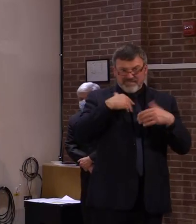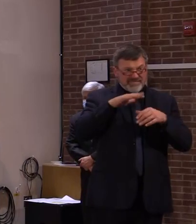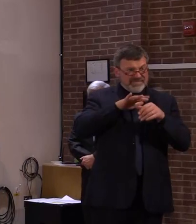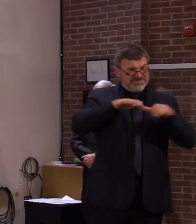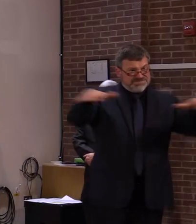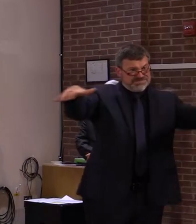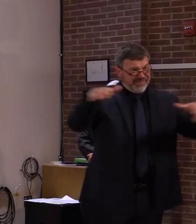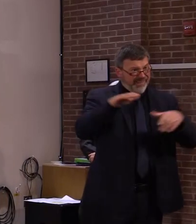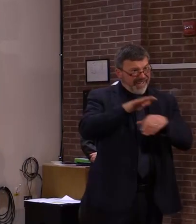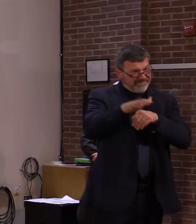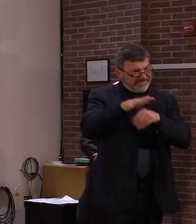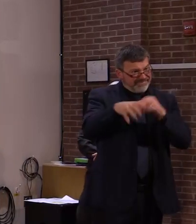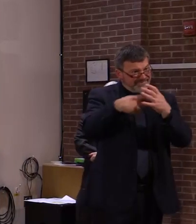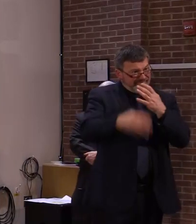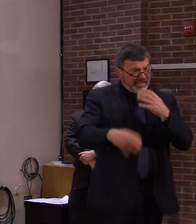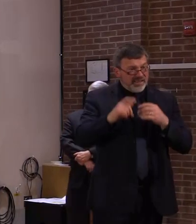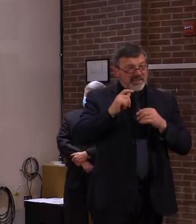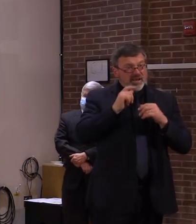PCR test.